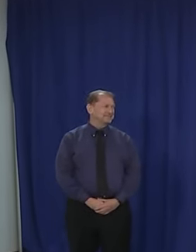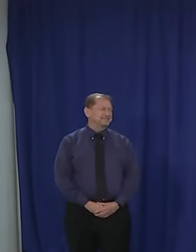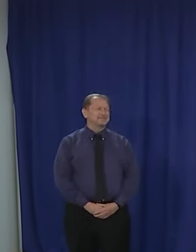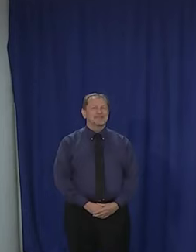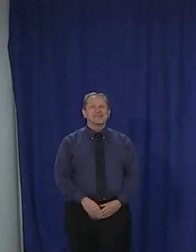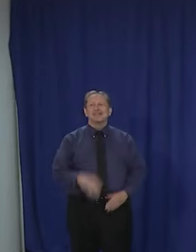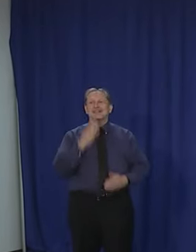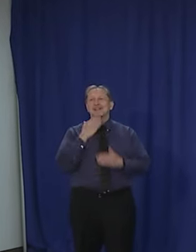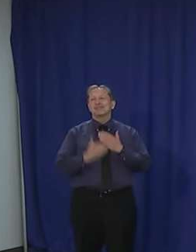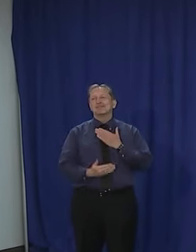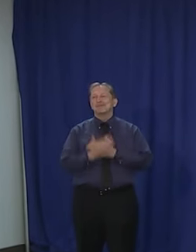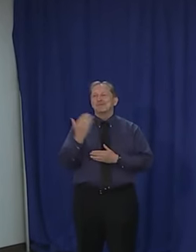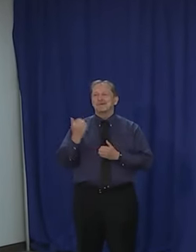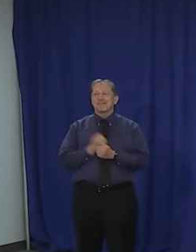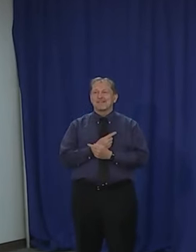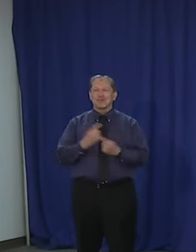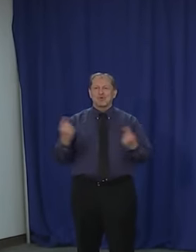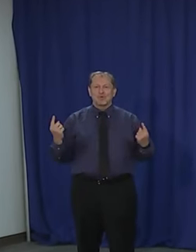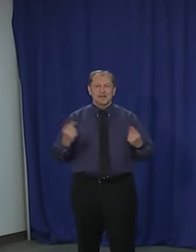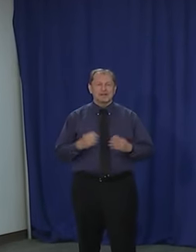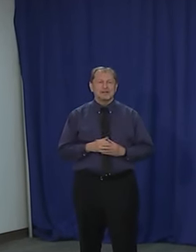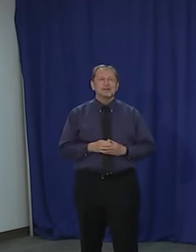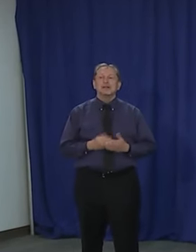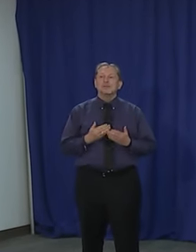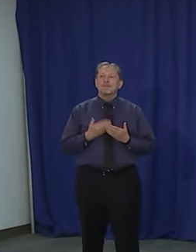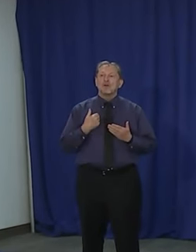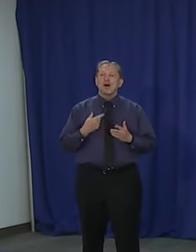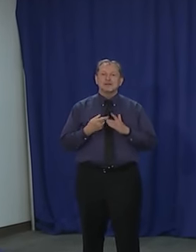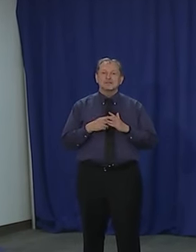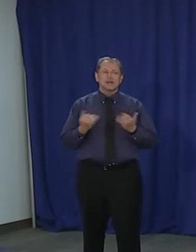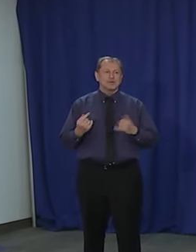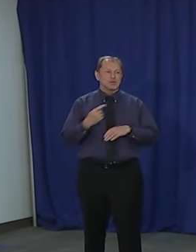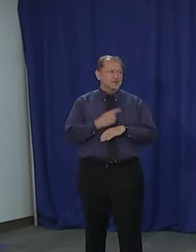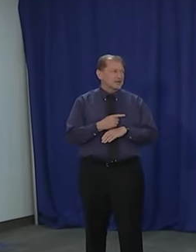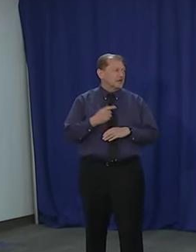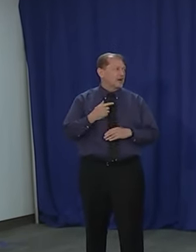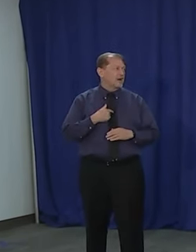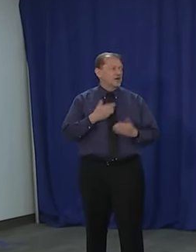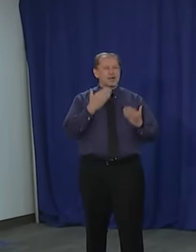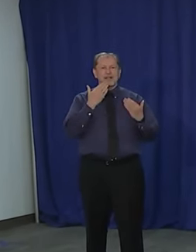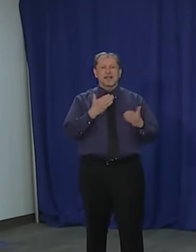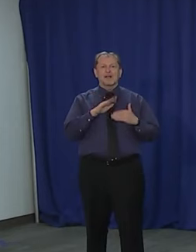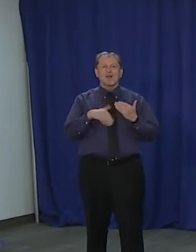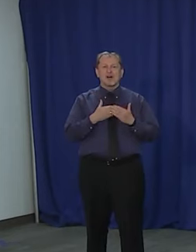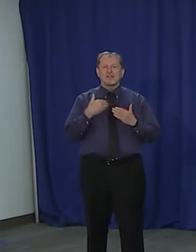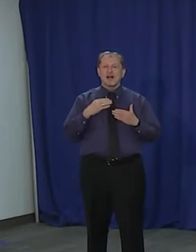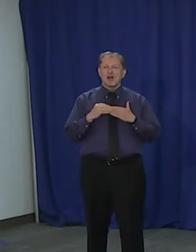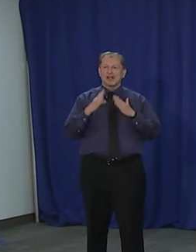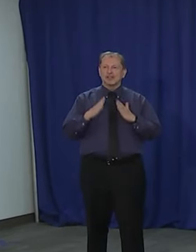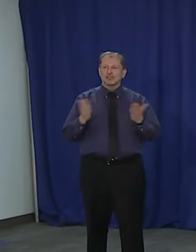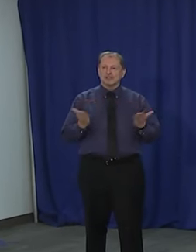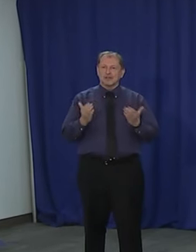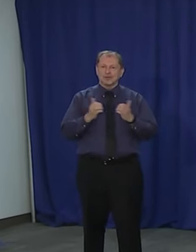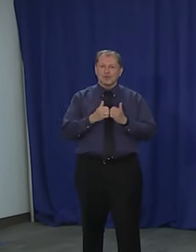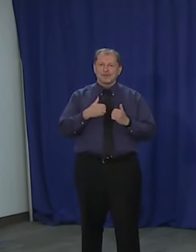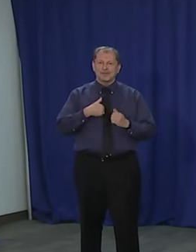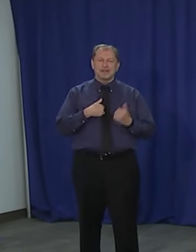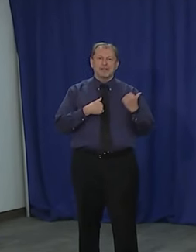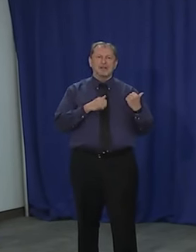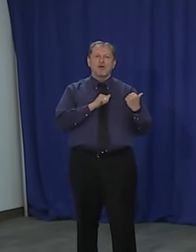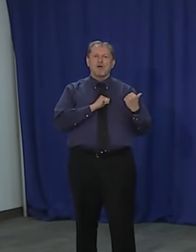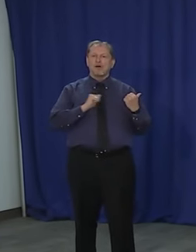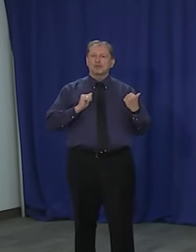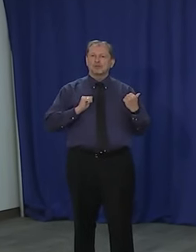Good morning, everyone. Before I begin today, I'd like to thank our city leaders who are here with me. Alderman